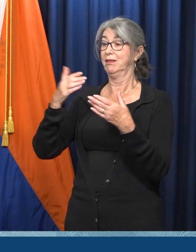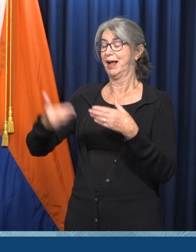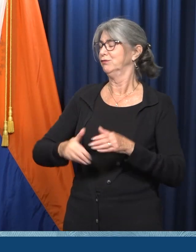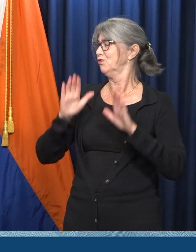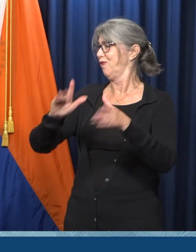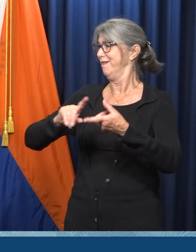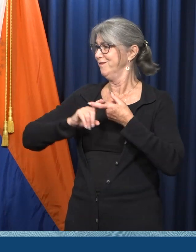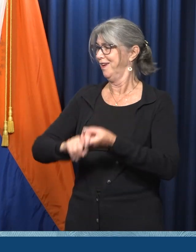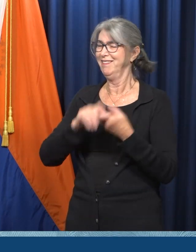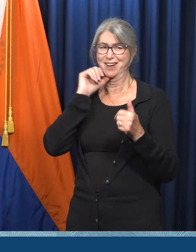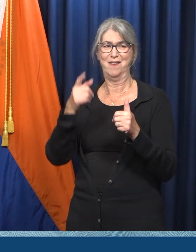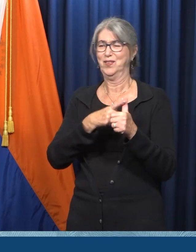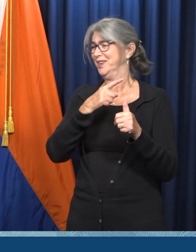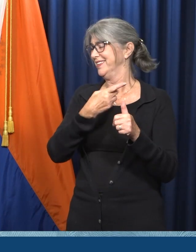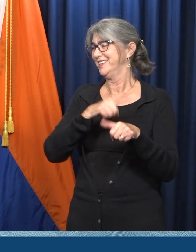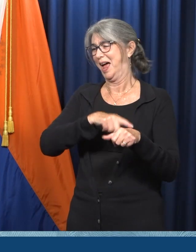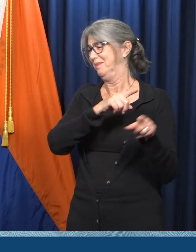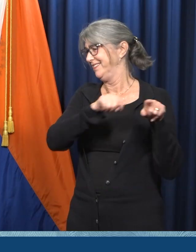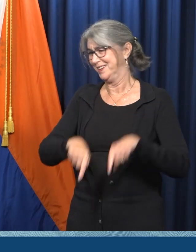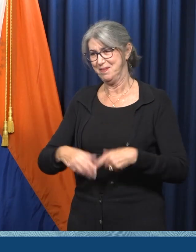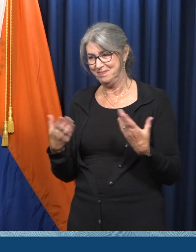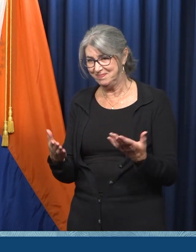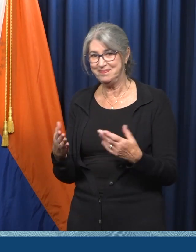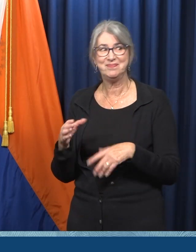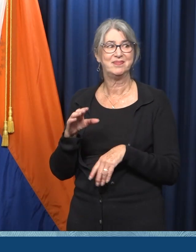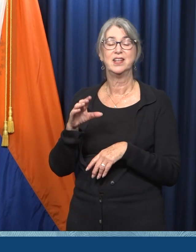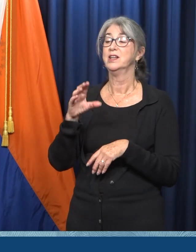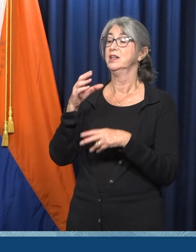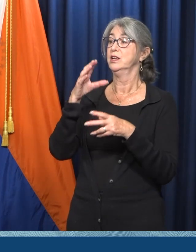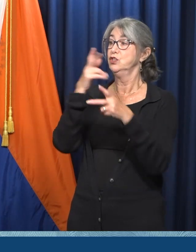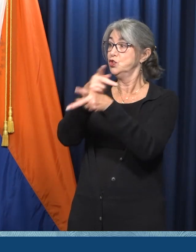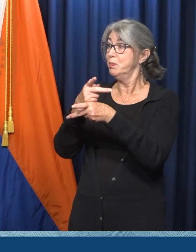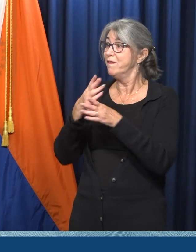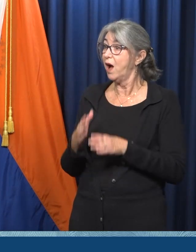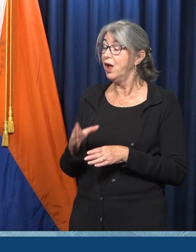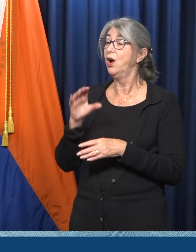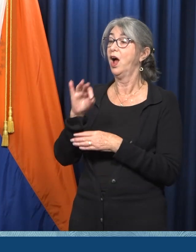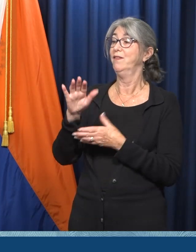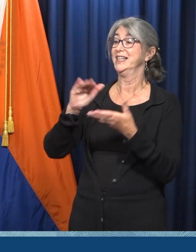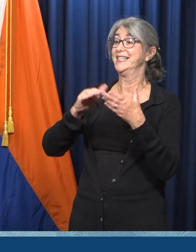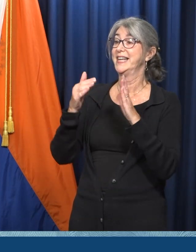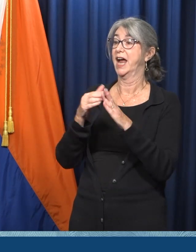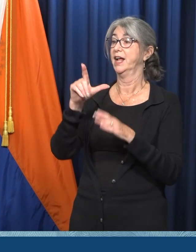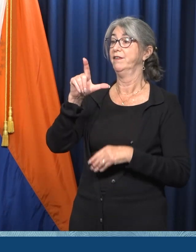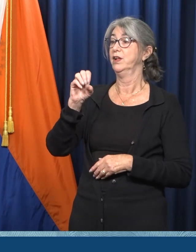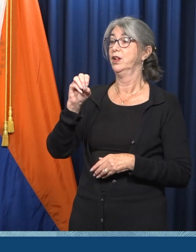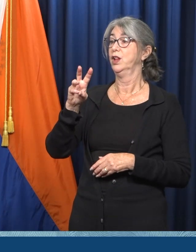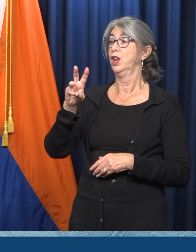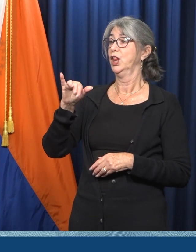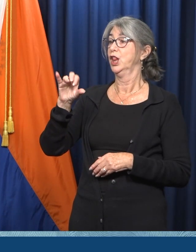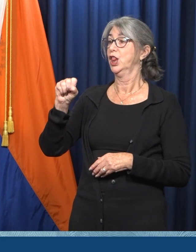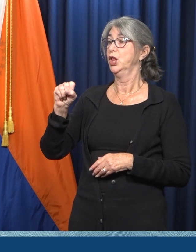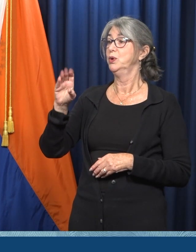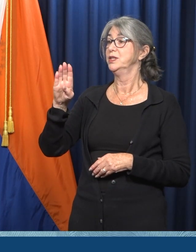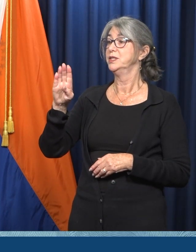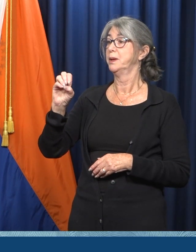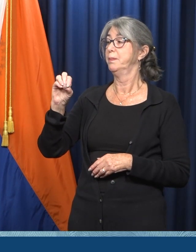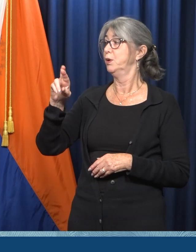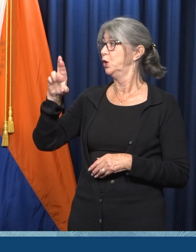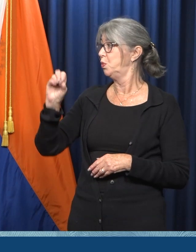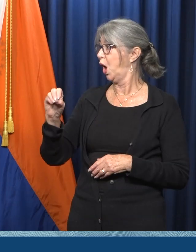ours. It's not the first time he's been here. Is the supervisor of the town of Lewisboro, Tony